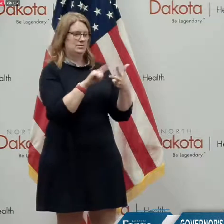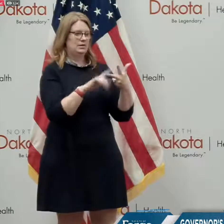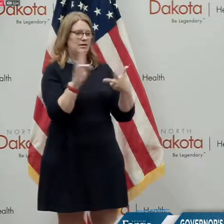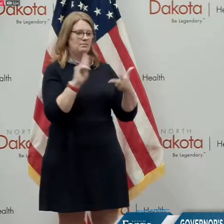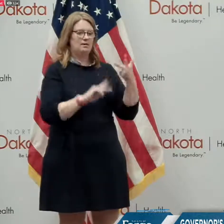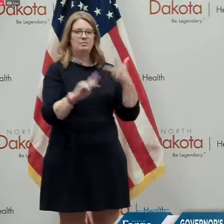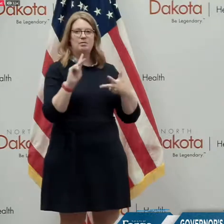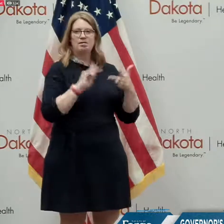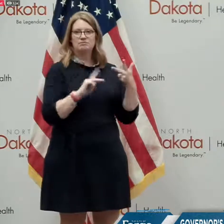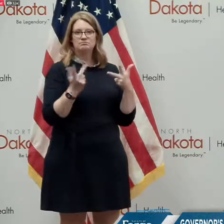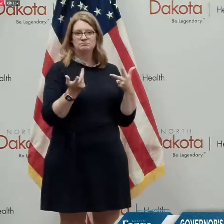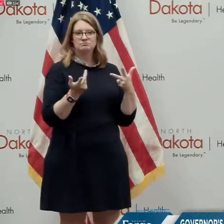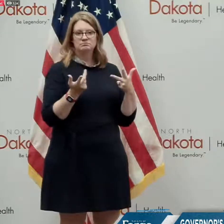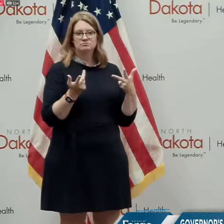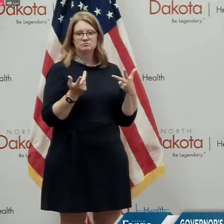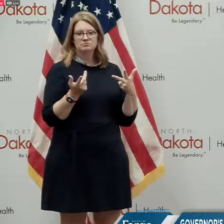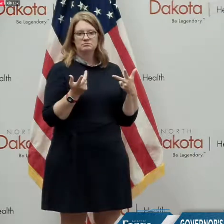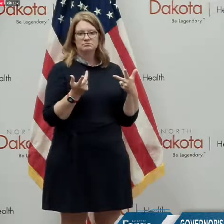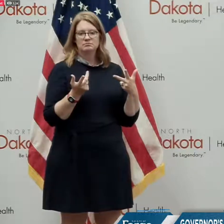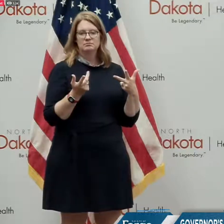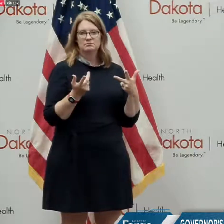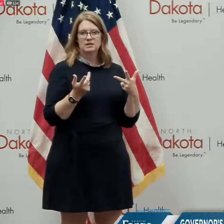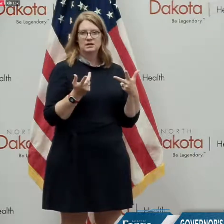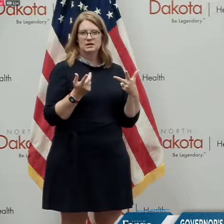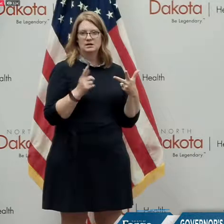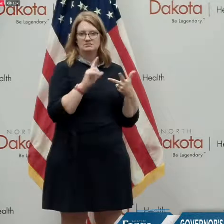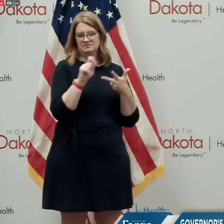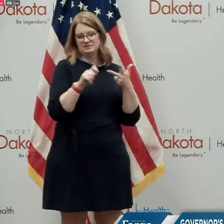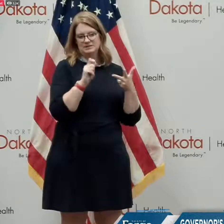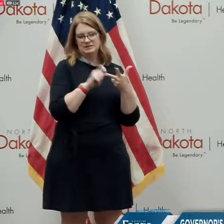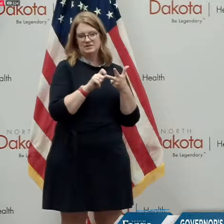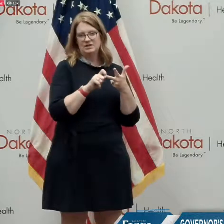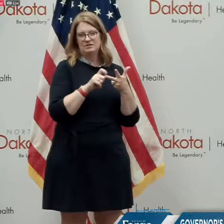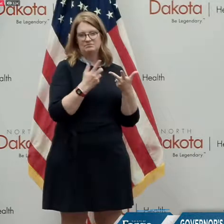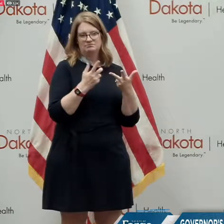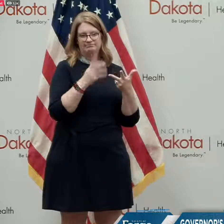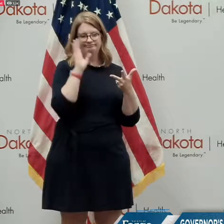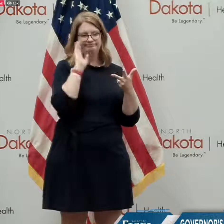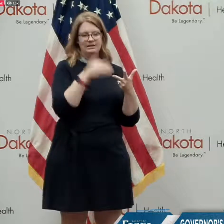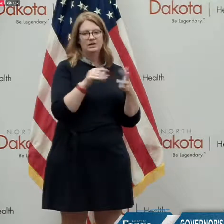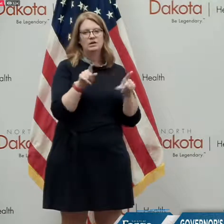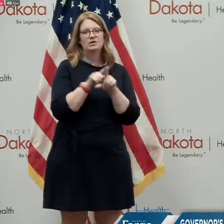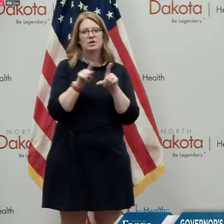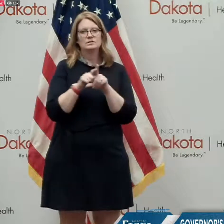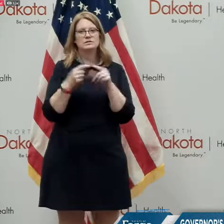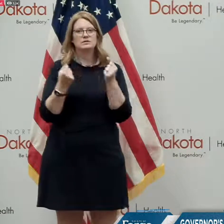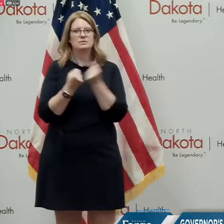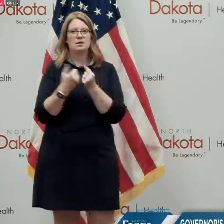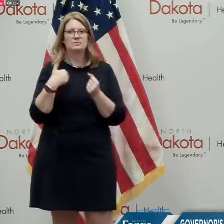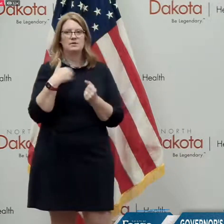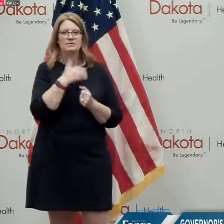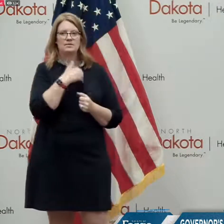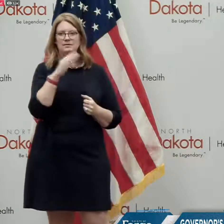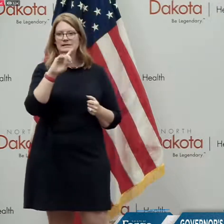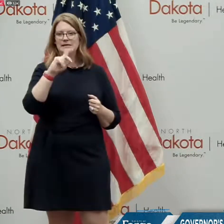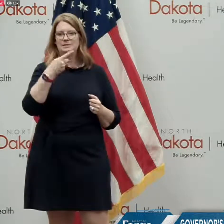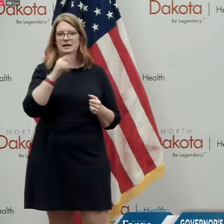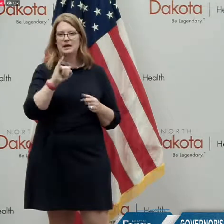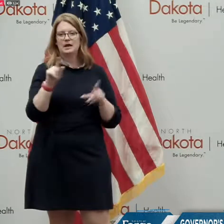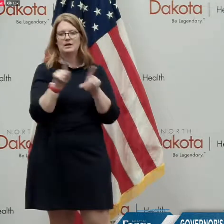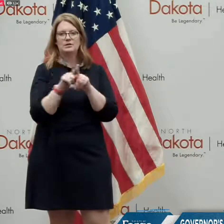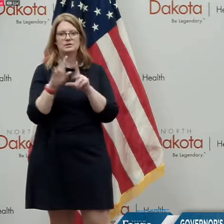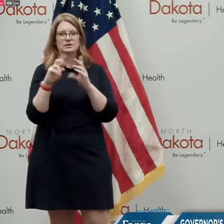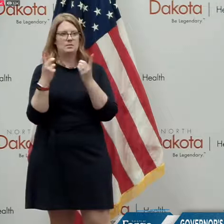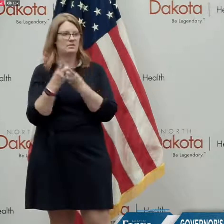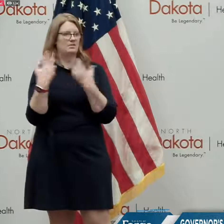that are dedicated those subject content areas, as well as supporting members from the Department of Public Instruction and the Department of Health.